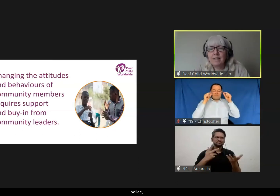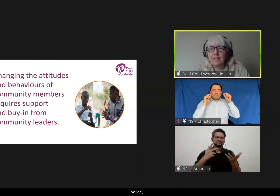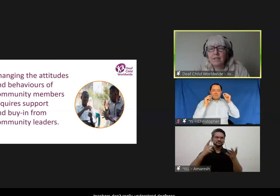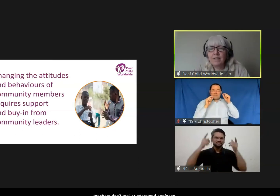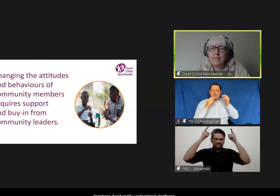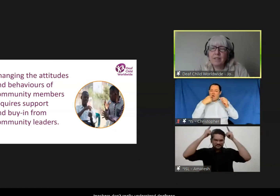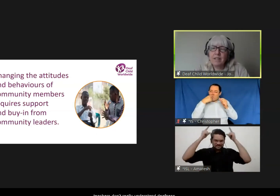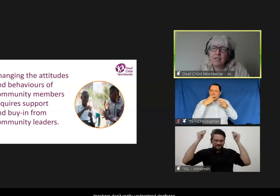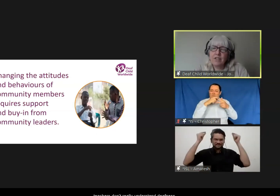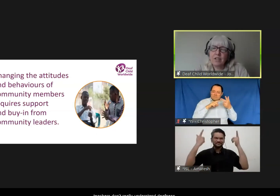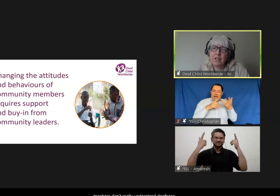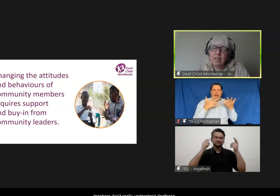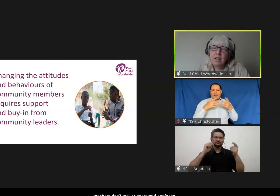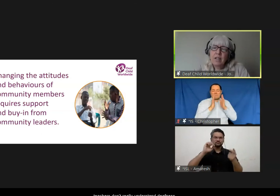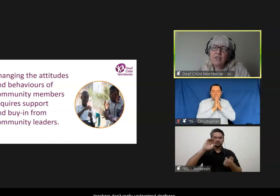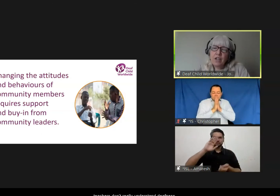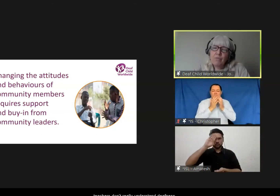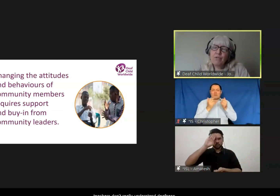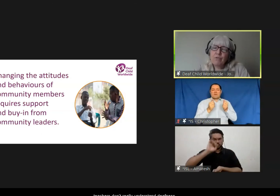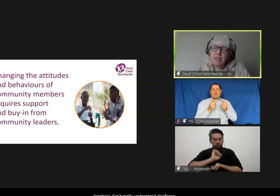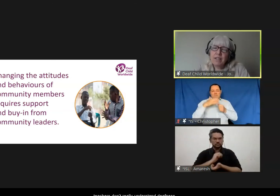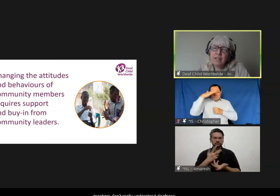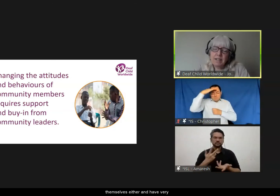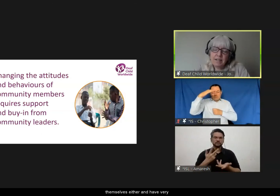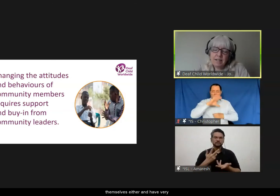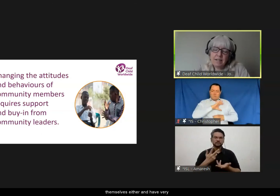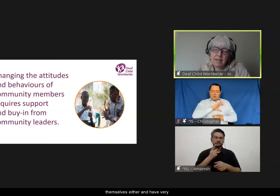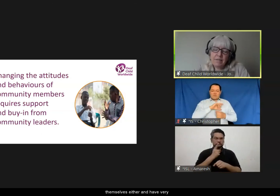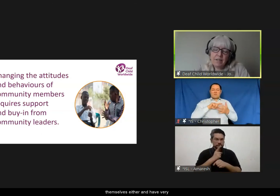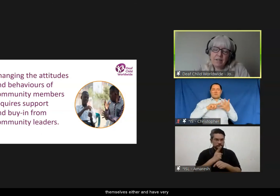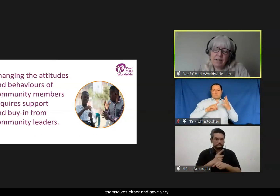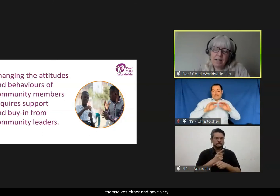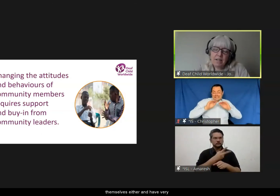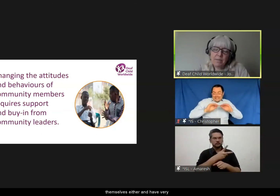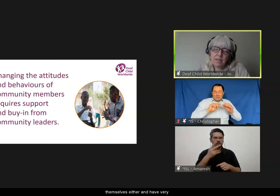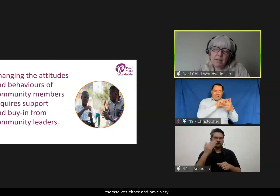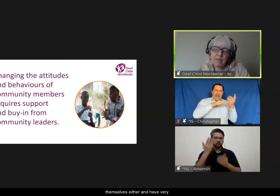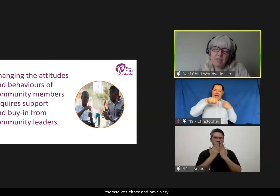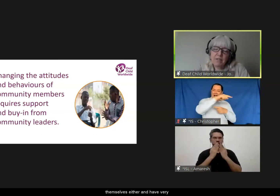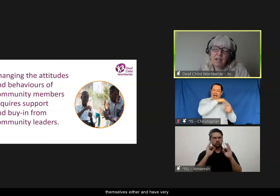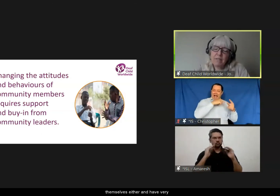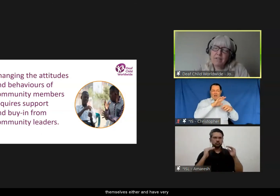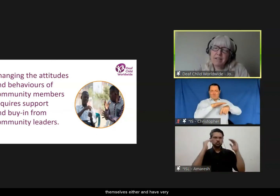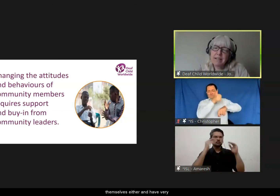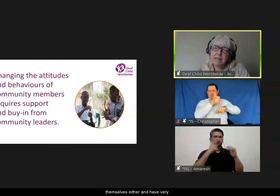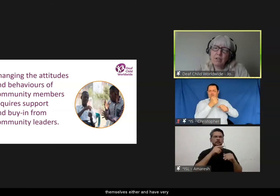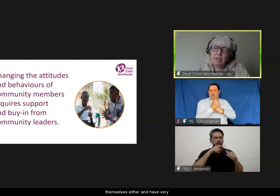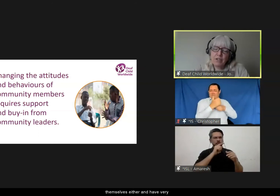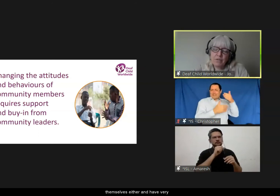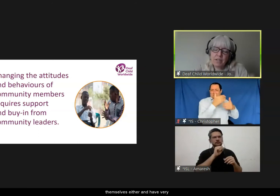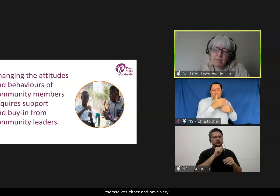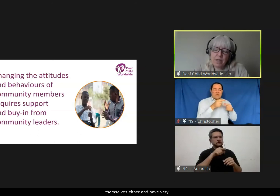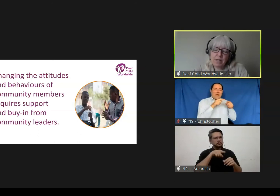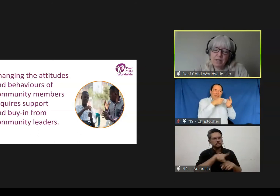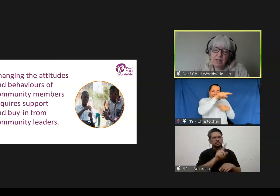and even teachers, don't really understand deafness themselves either, and have very little knowledge